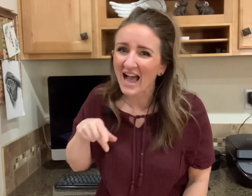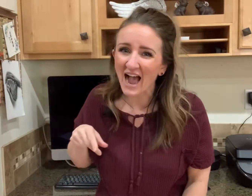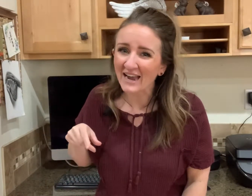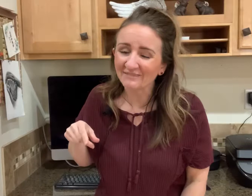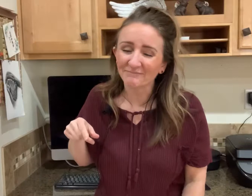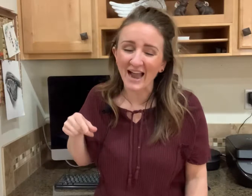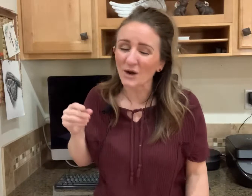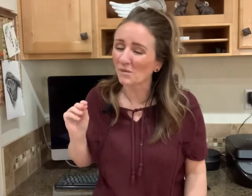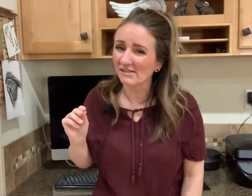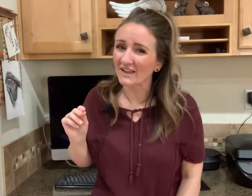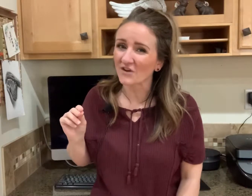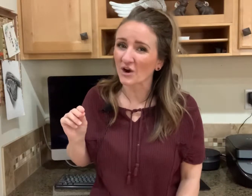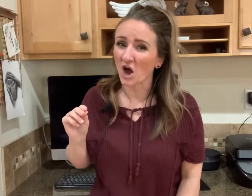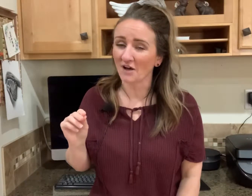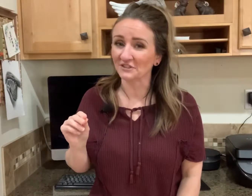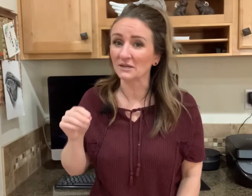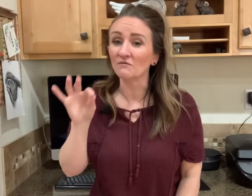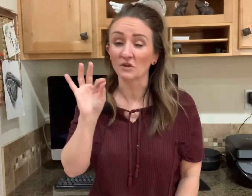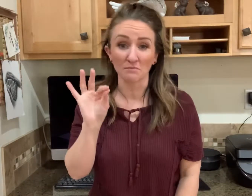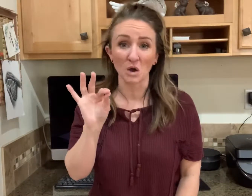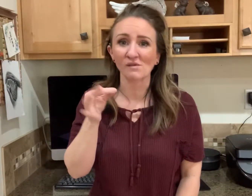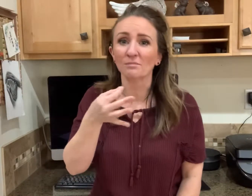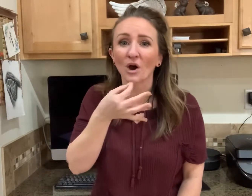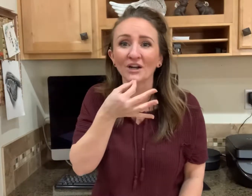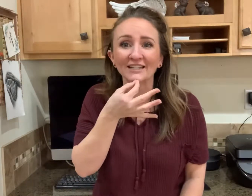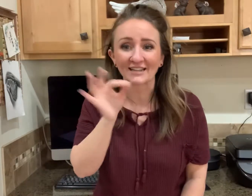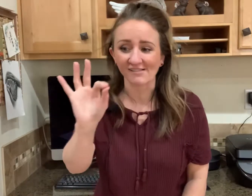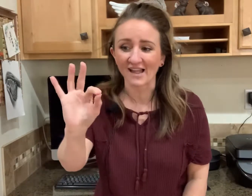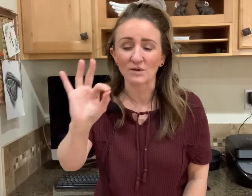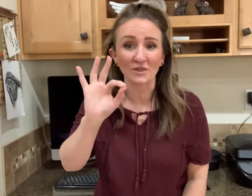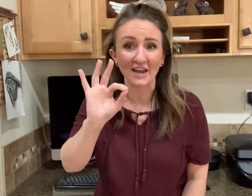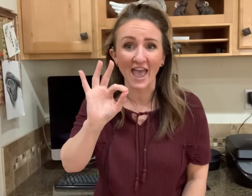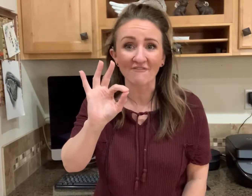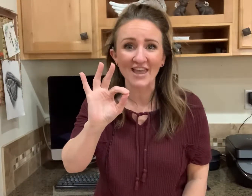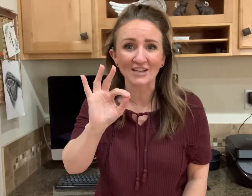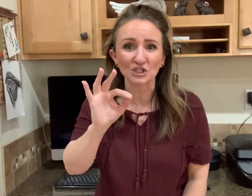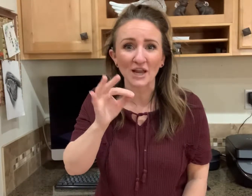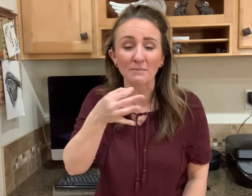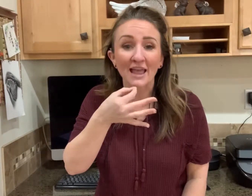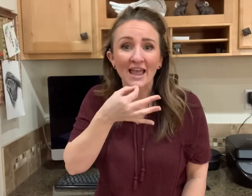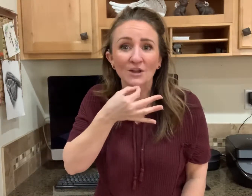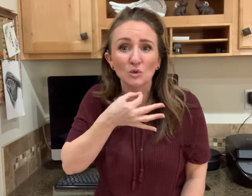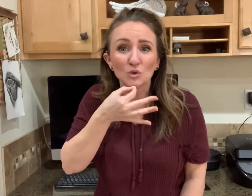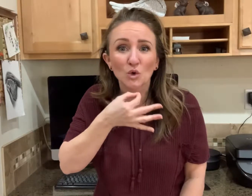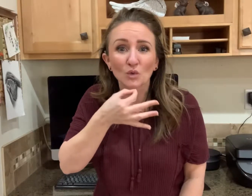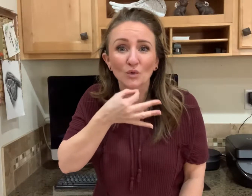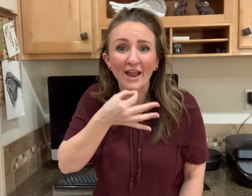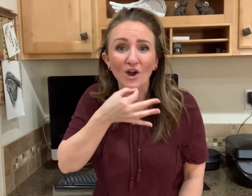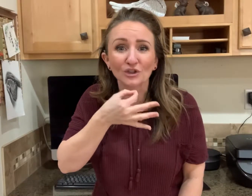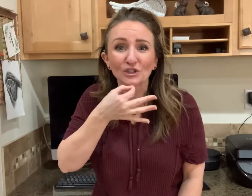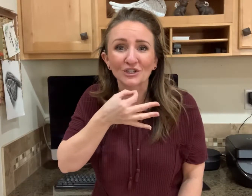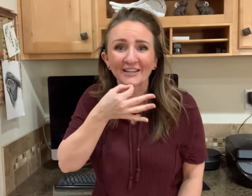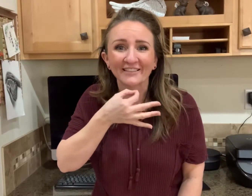I don't see it very often. For the most part, it's signed with an F hand shape, and you do it right on your chin like